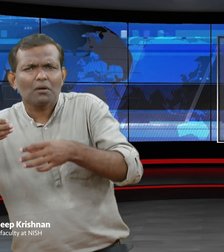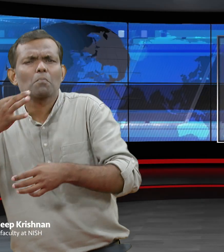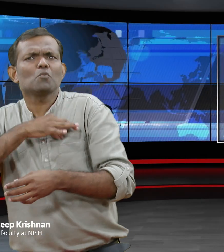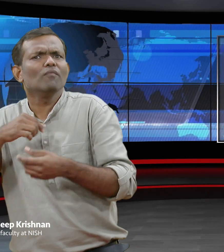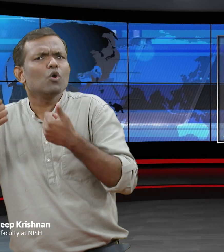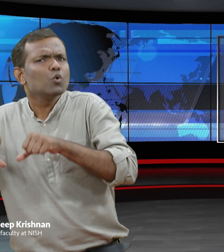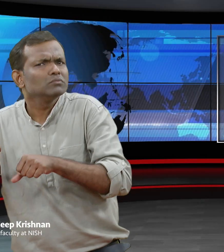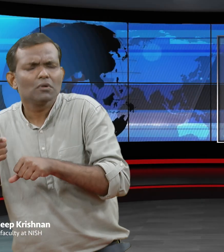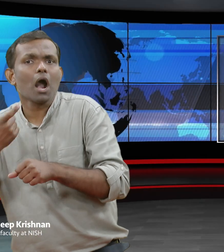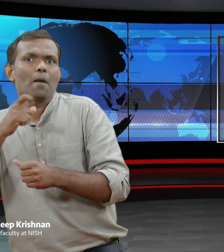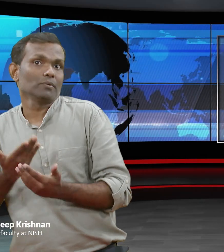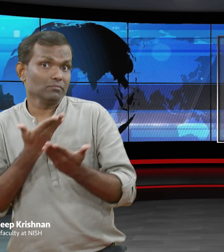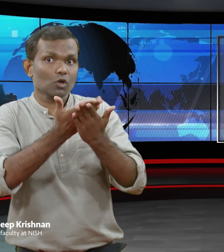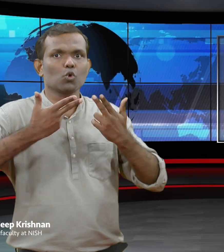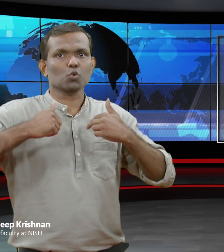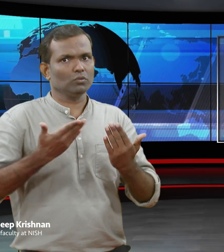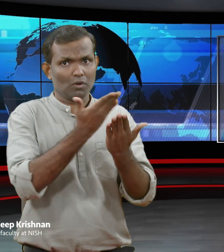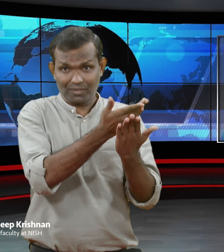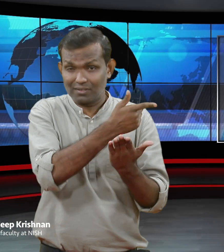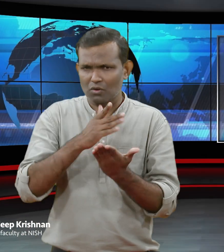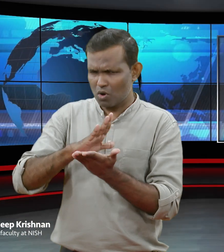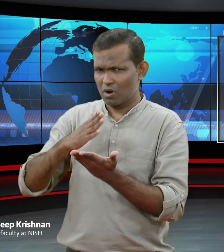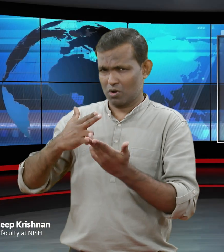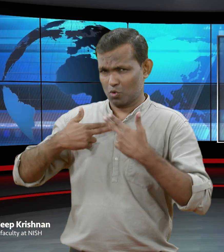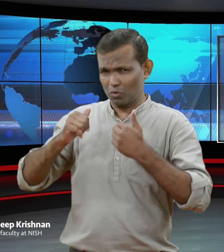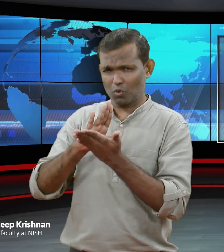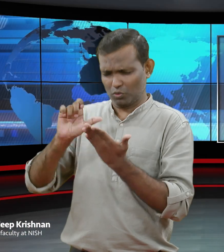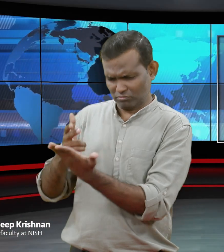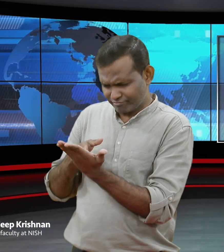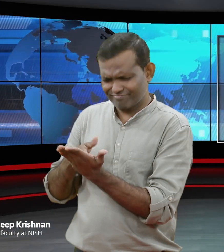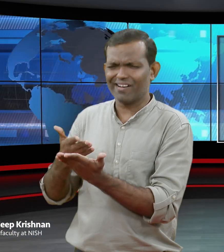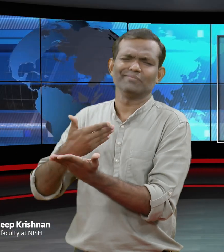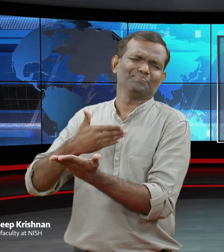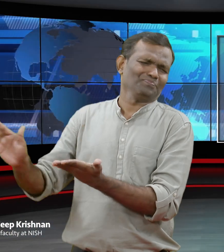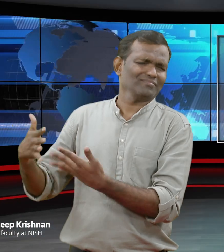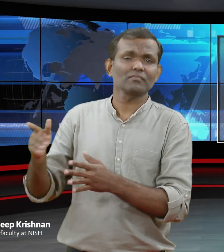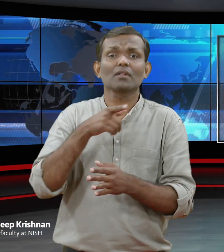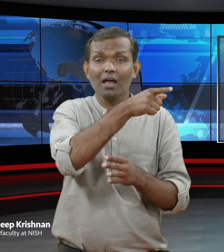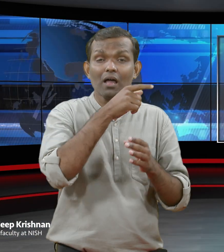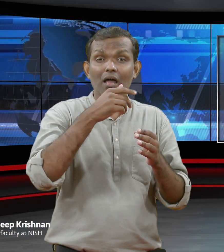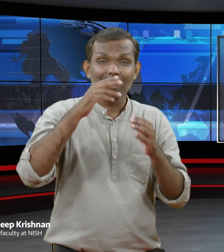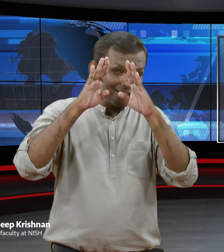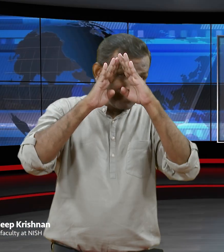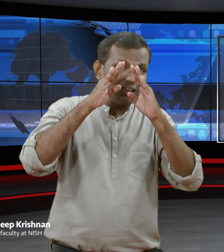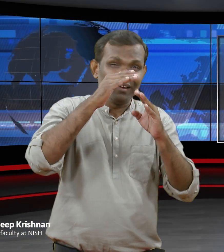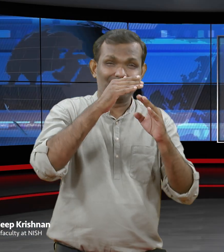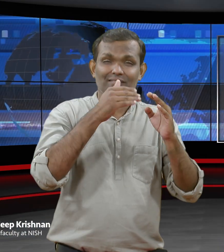workload and costs. The court dismissed their petition. The judges stated that since the senders work under